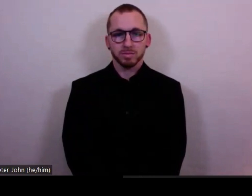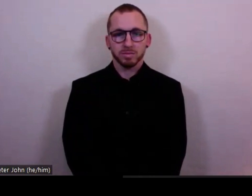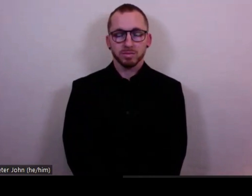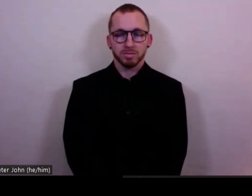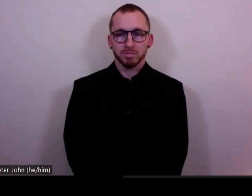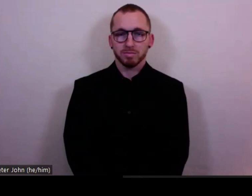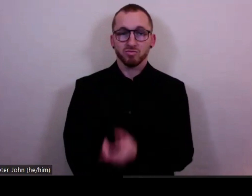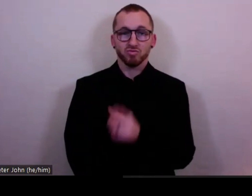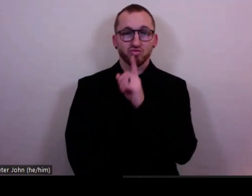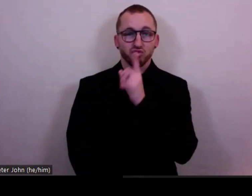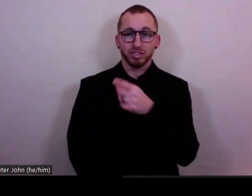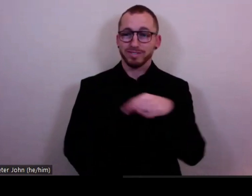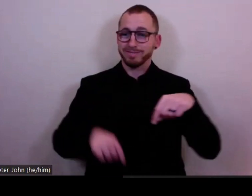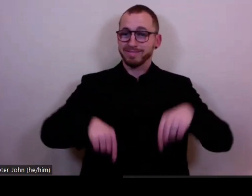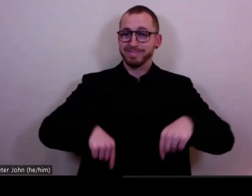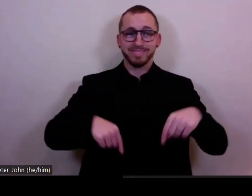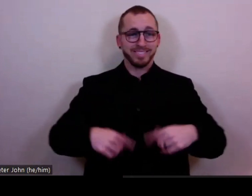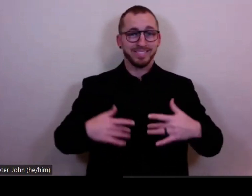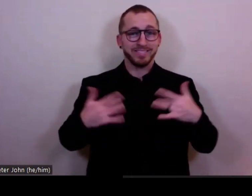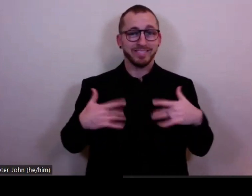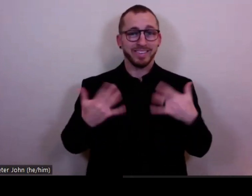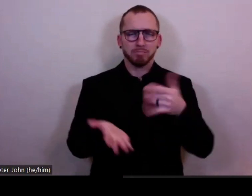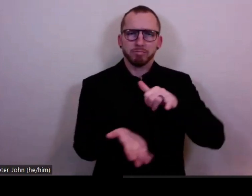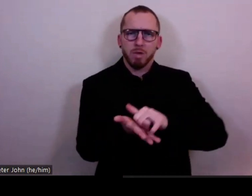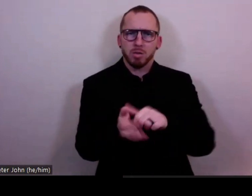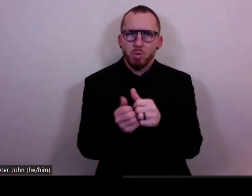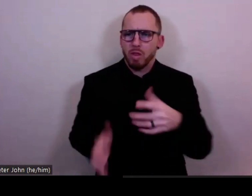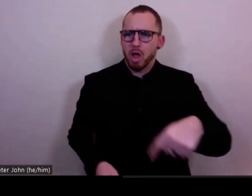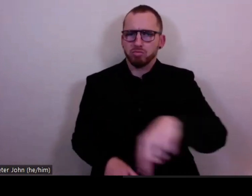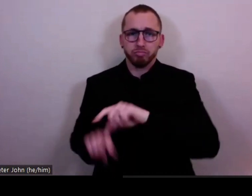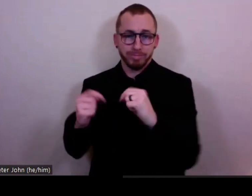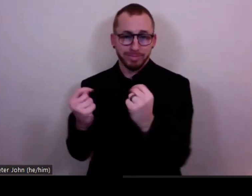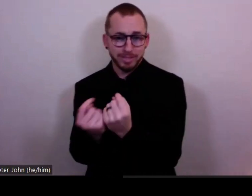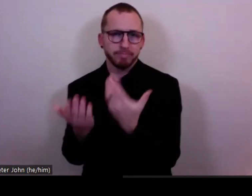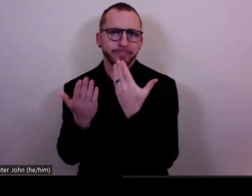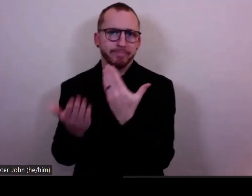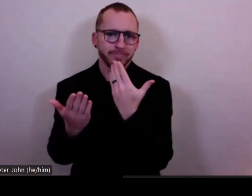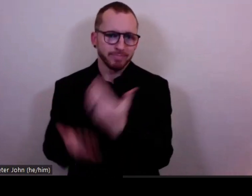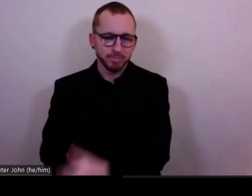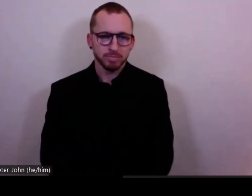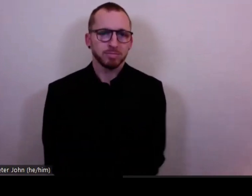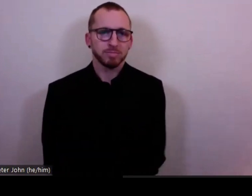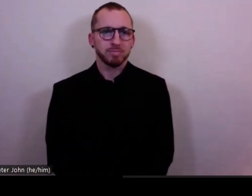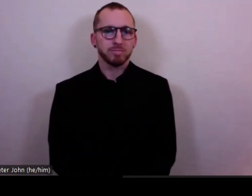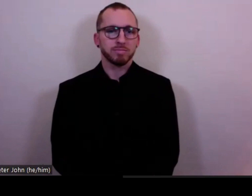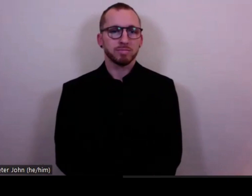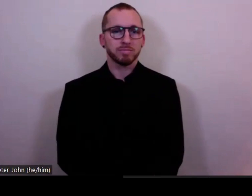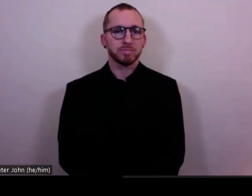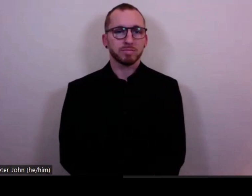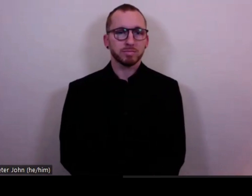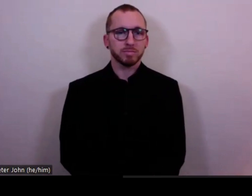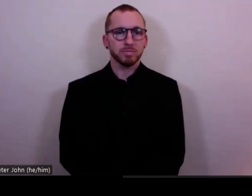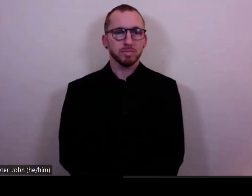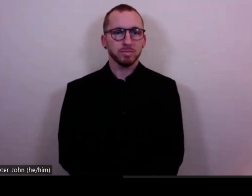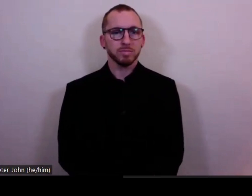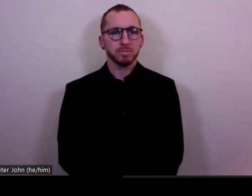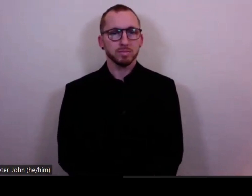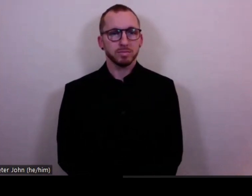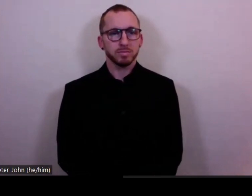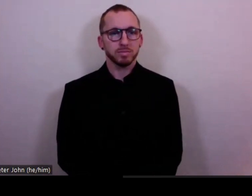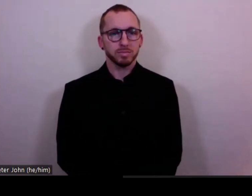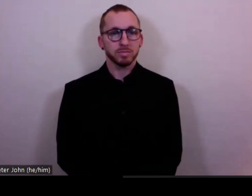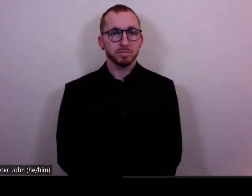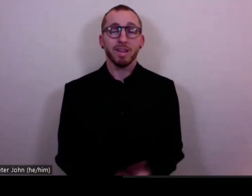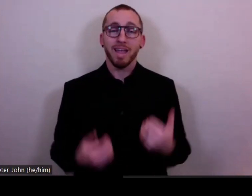I also want to thank, we have some of our Mitchell Behavioral Health Board of Directors here represented today, so I want to give a round